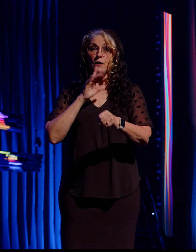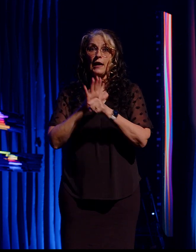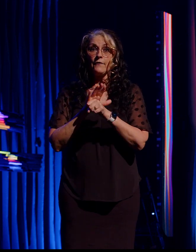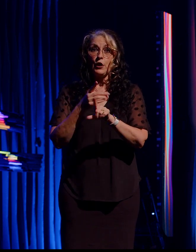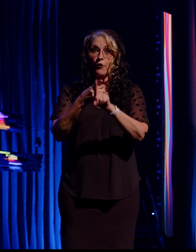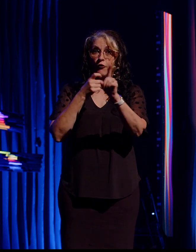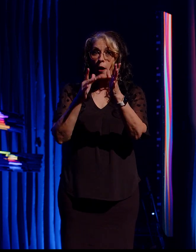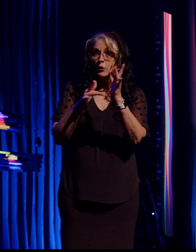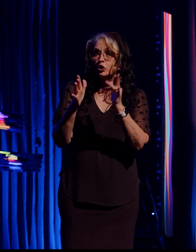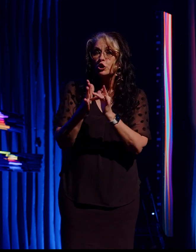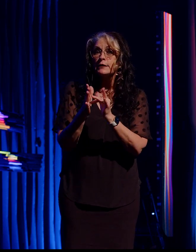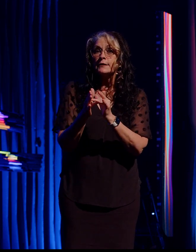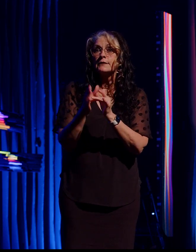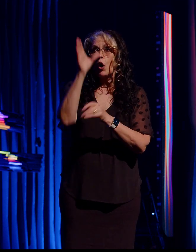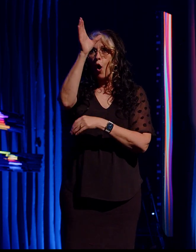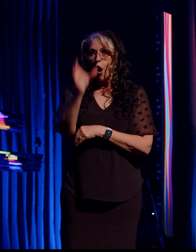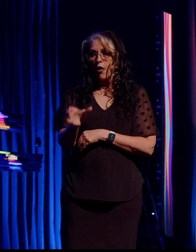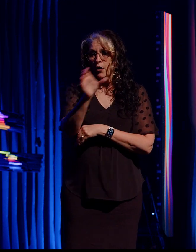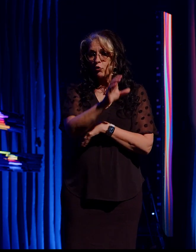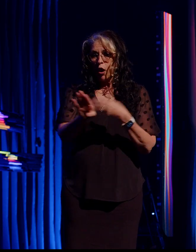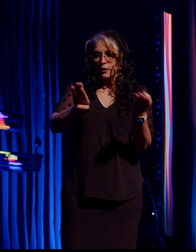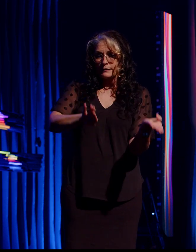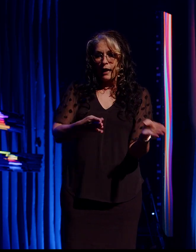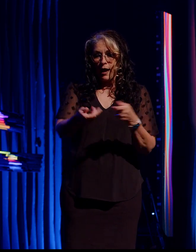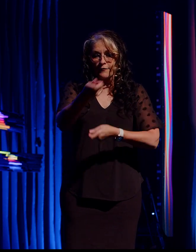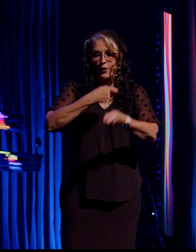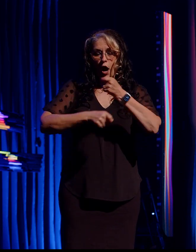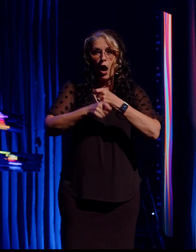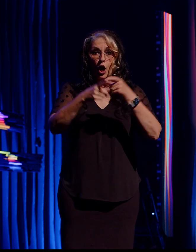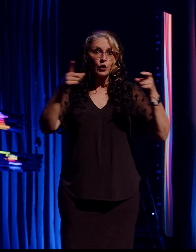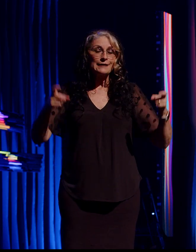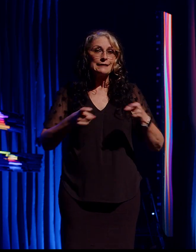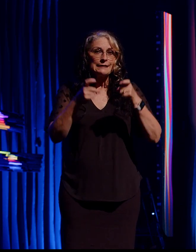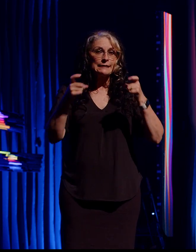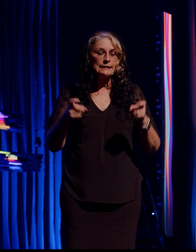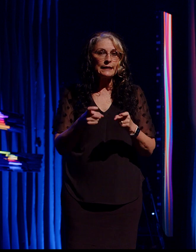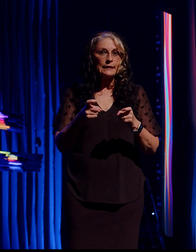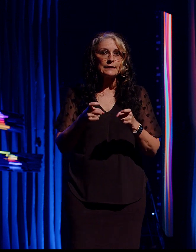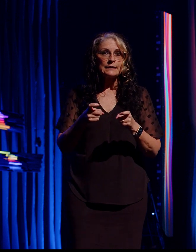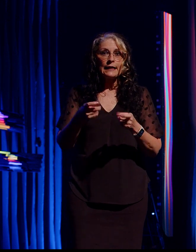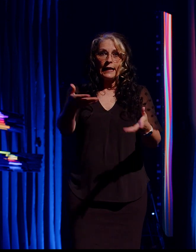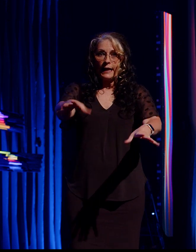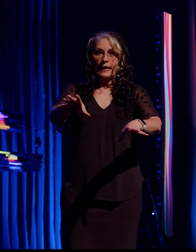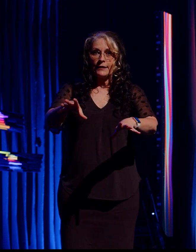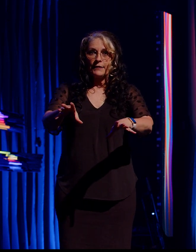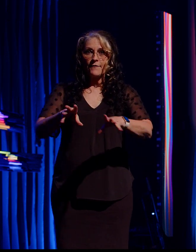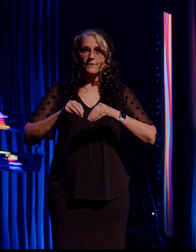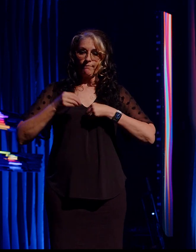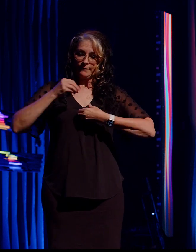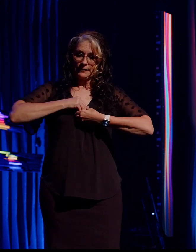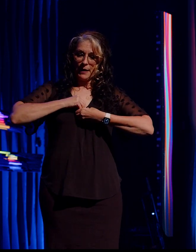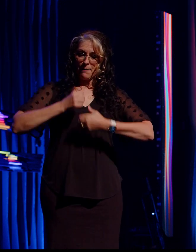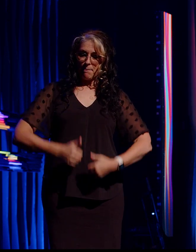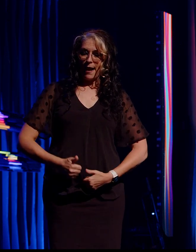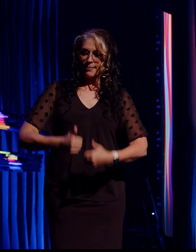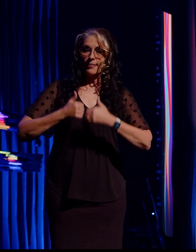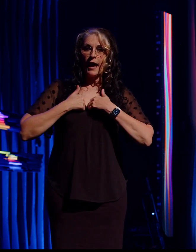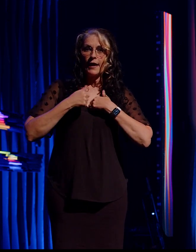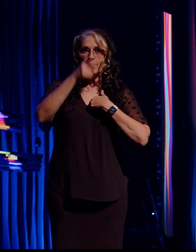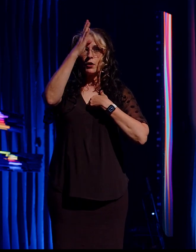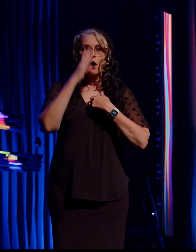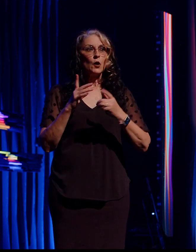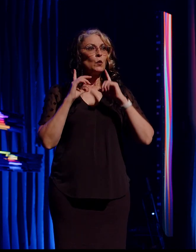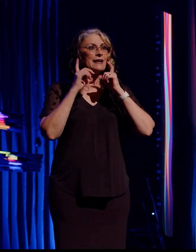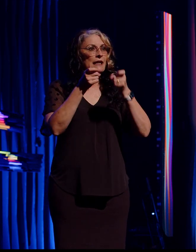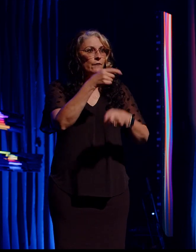come from Jesus, the dying on the cross for our sins, that in Jesus dying and us inviting Him into our life, that God would